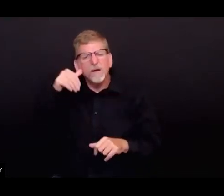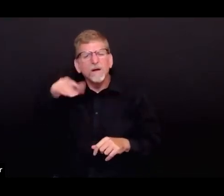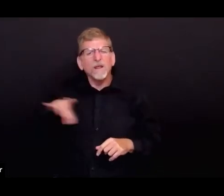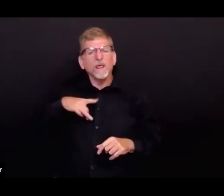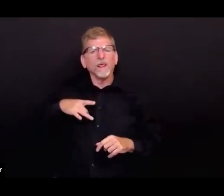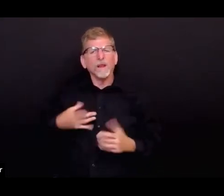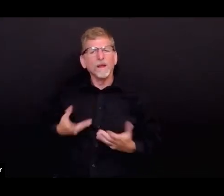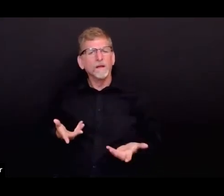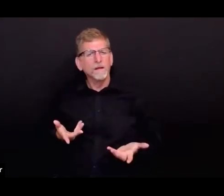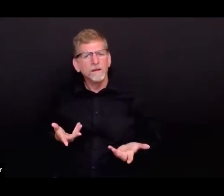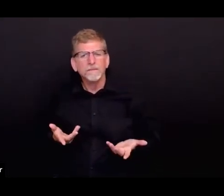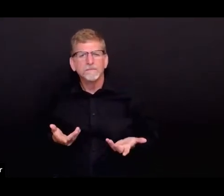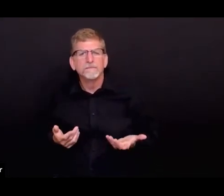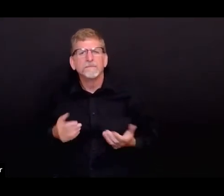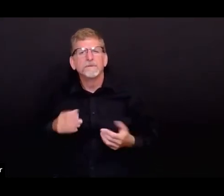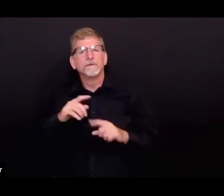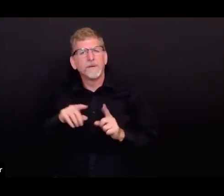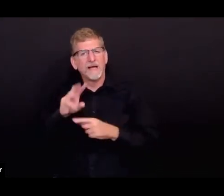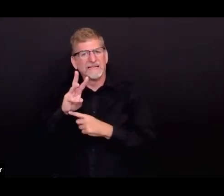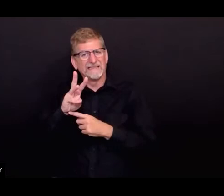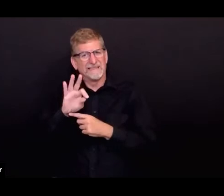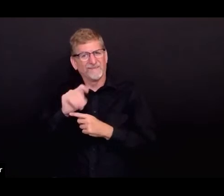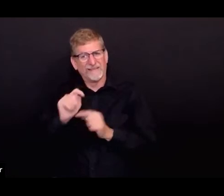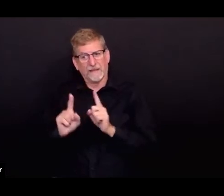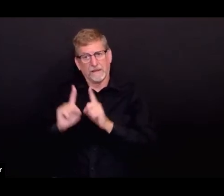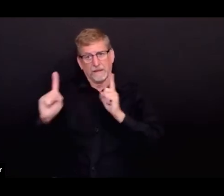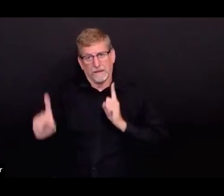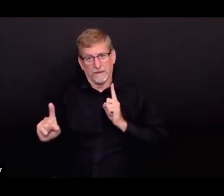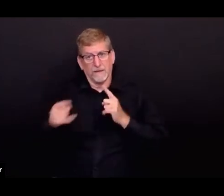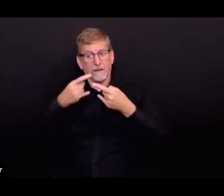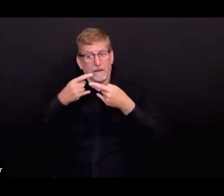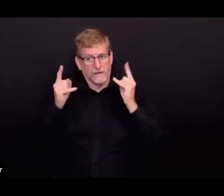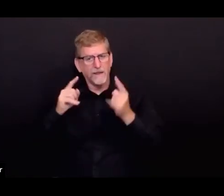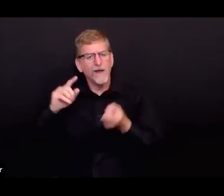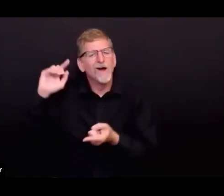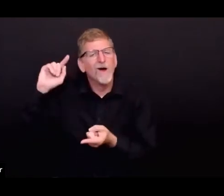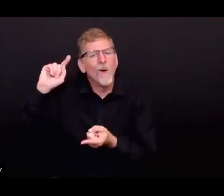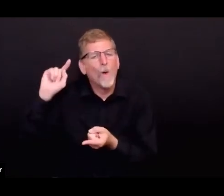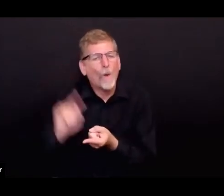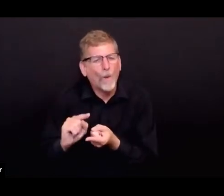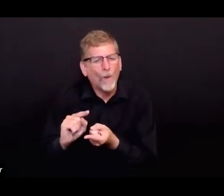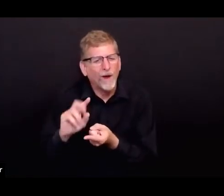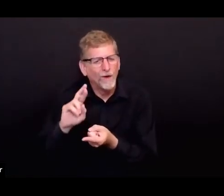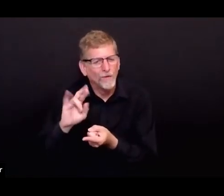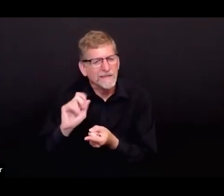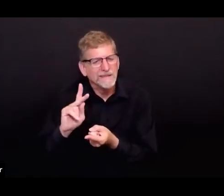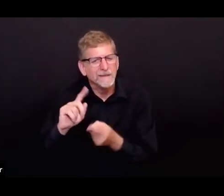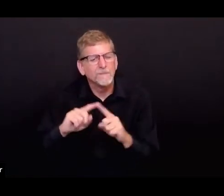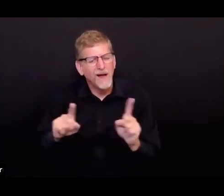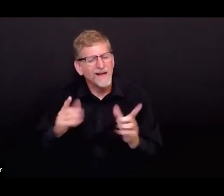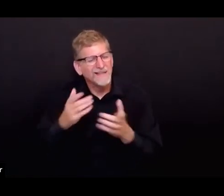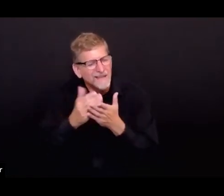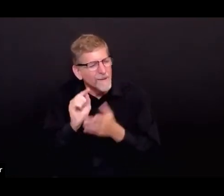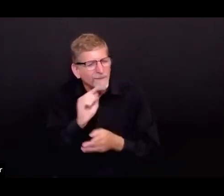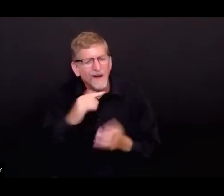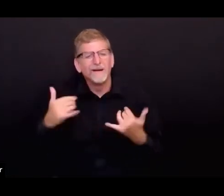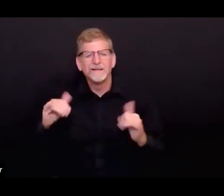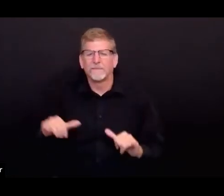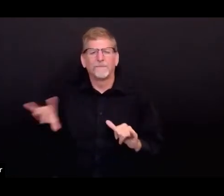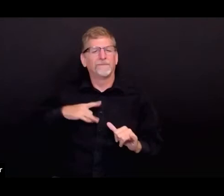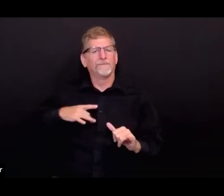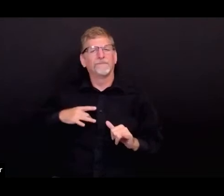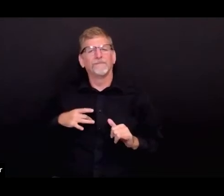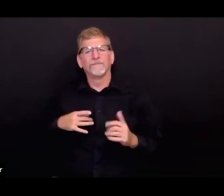So we're still trying, and I guess this call today and the point where we're at is to really try and re-stress what you're